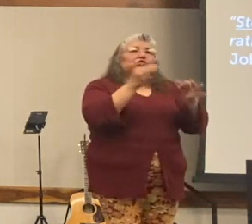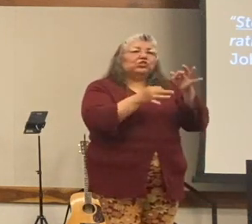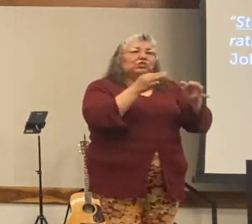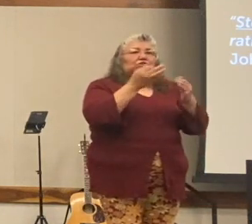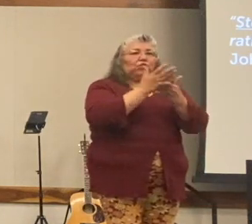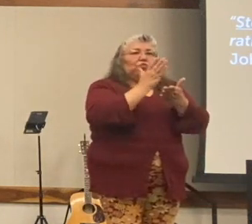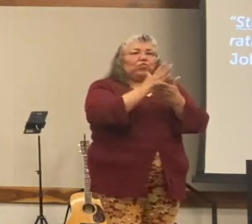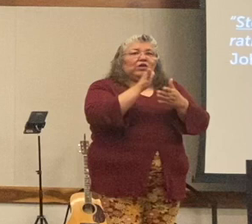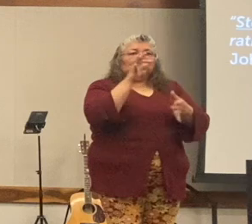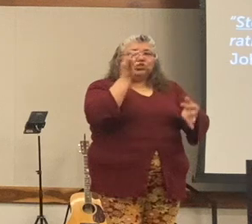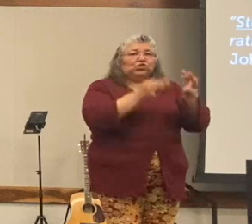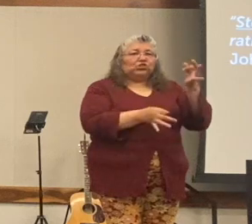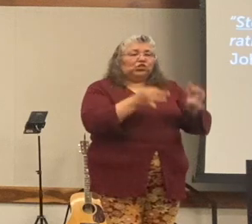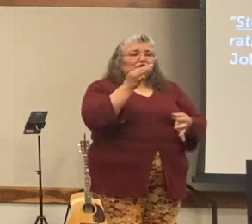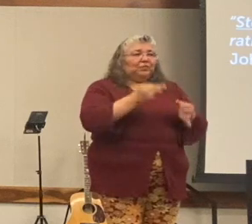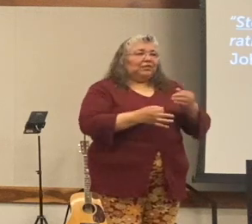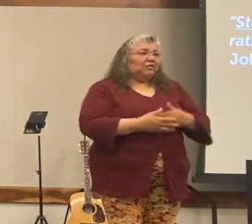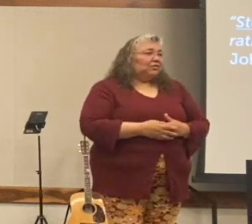judgment.